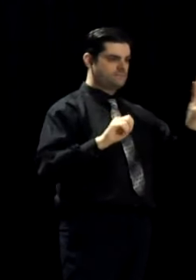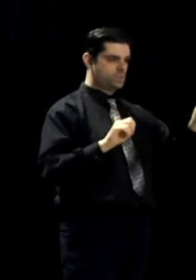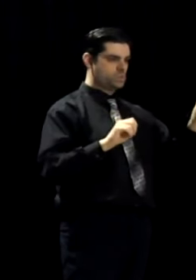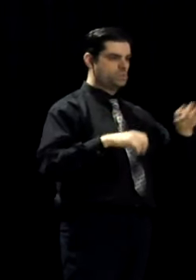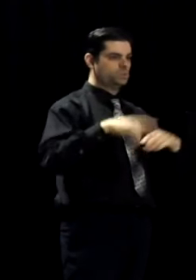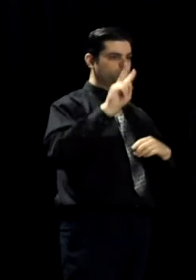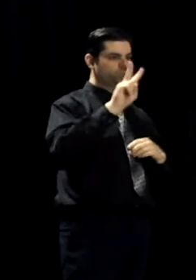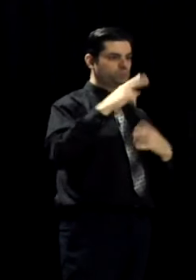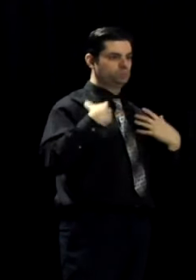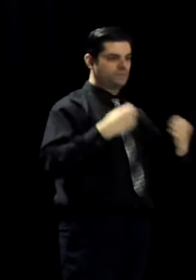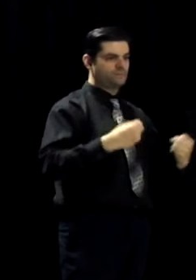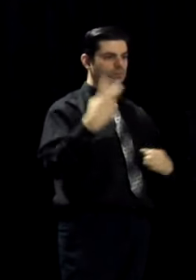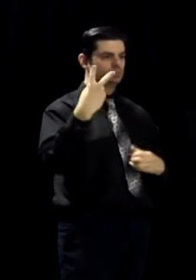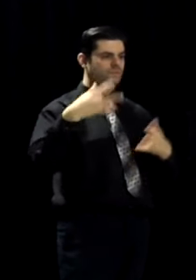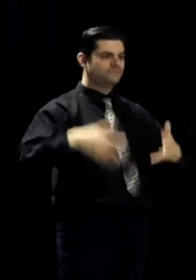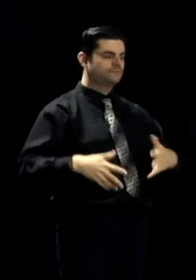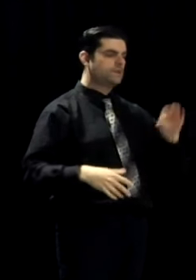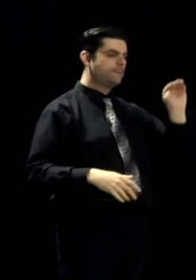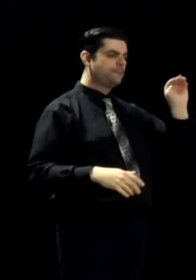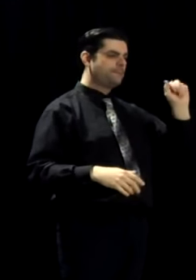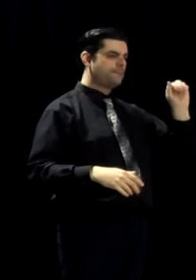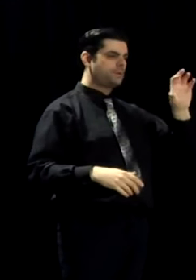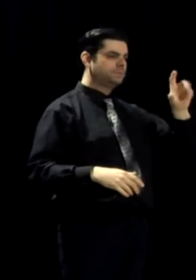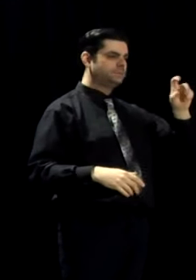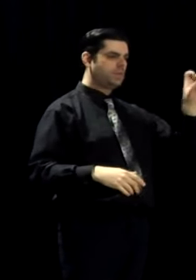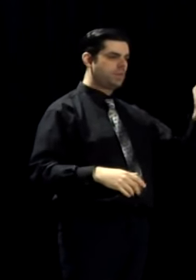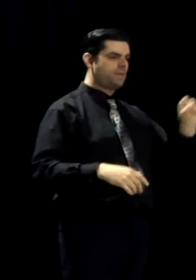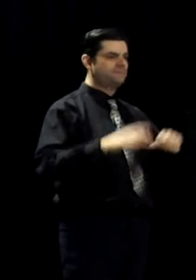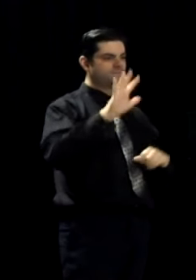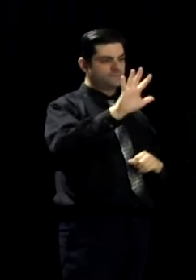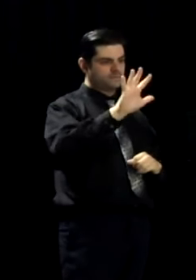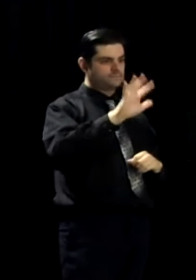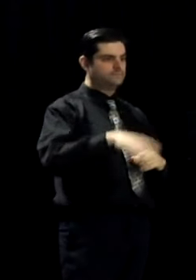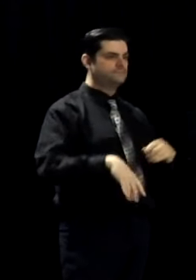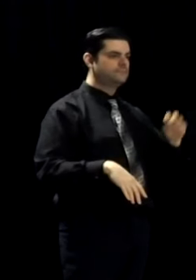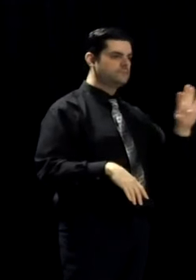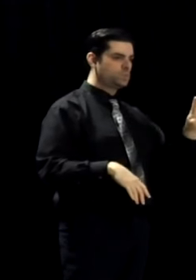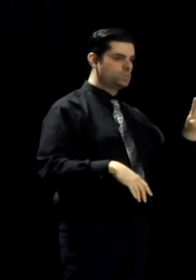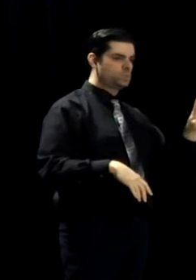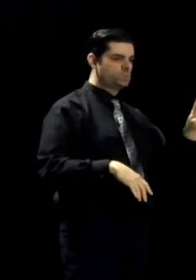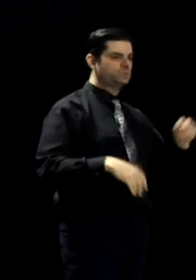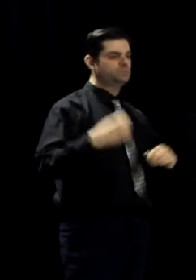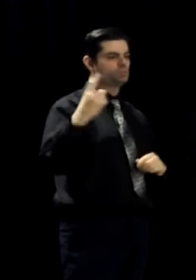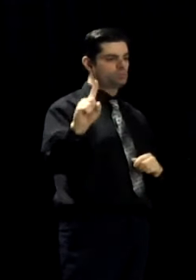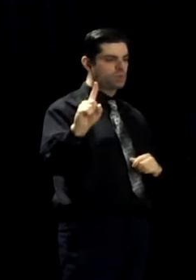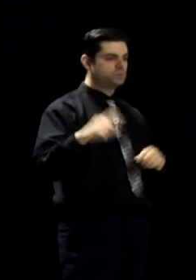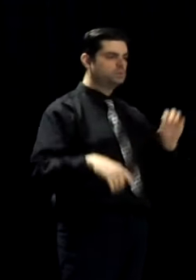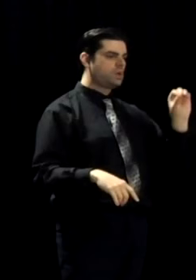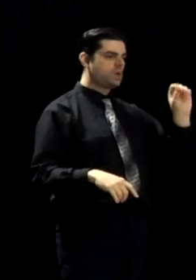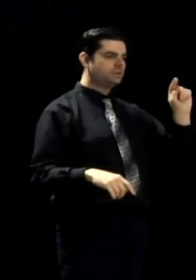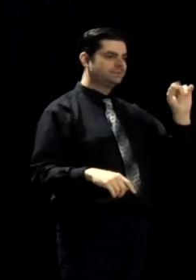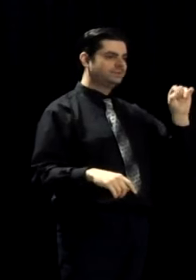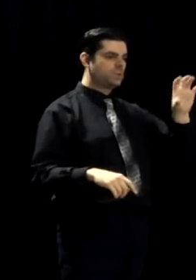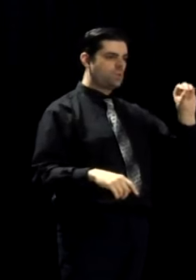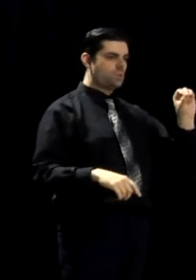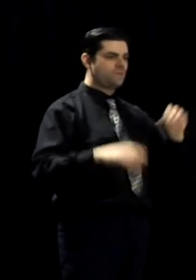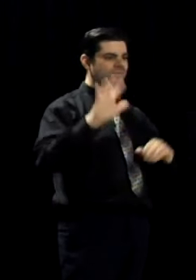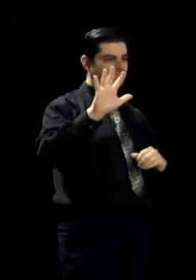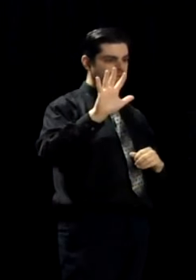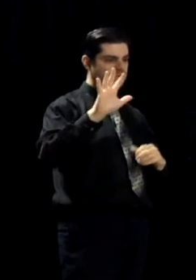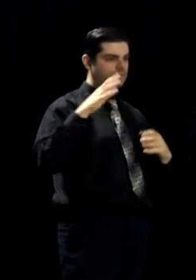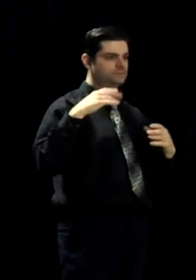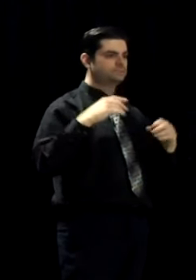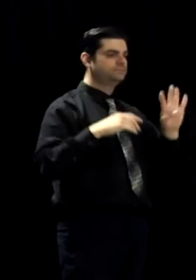certainly the information we get on the weekends is a little bit less clear, but we'll work this out for you. So far,